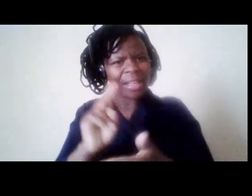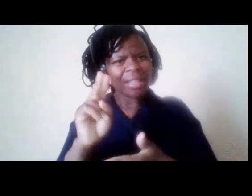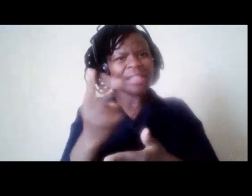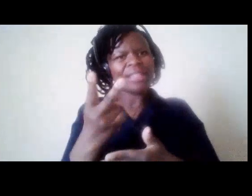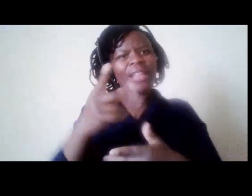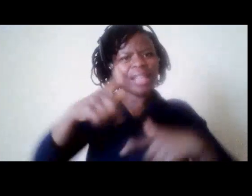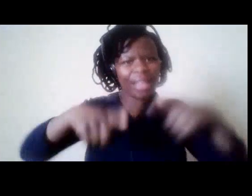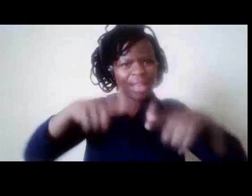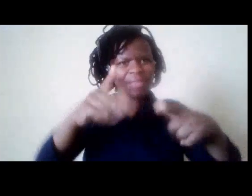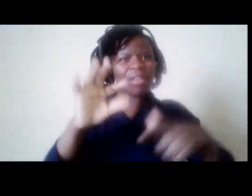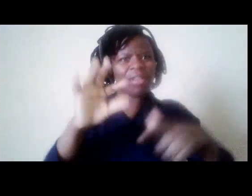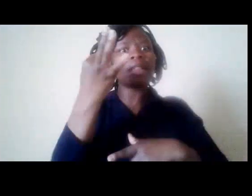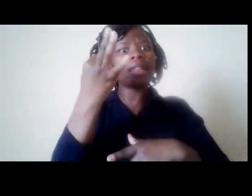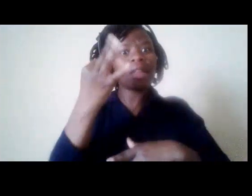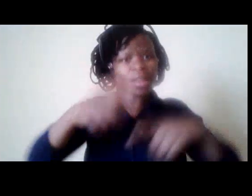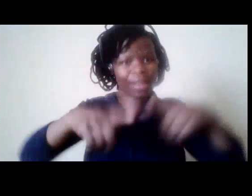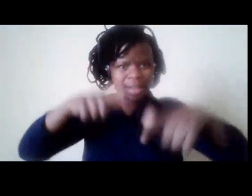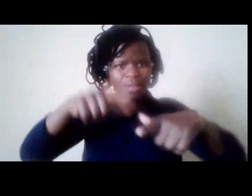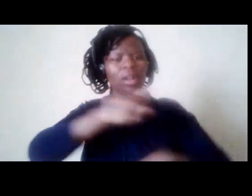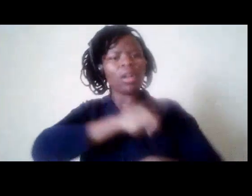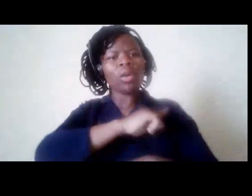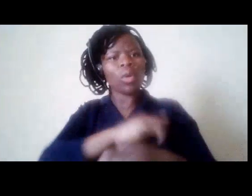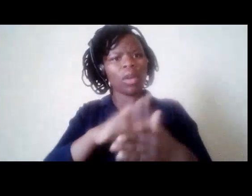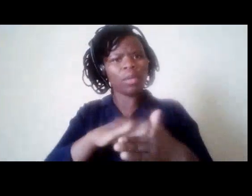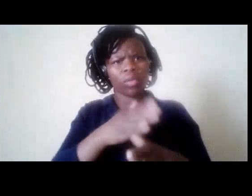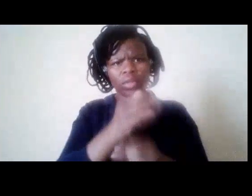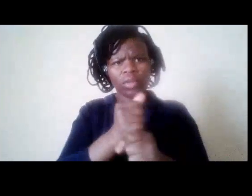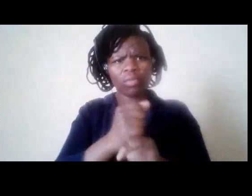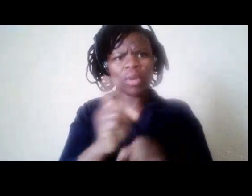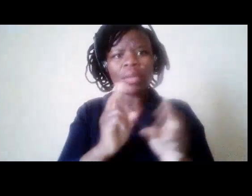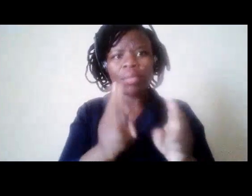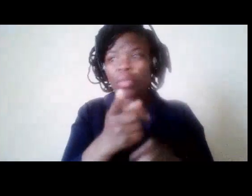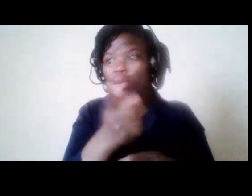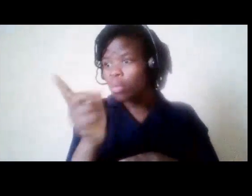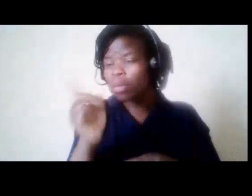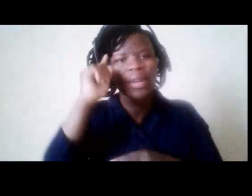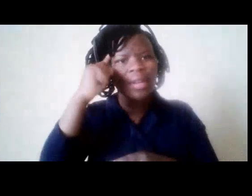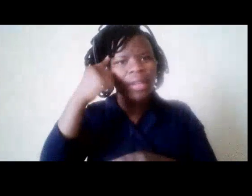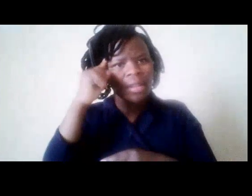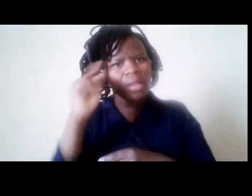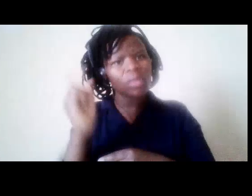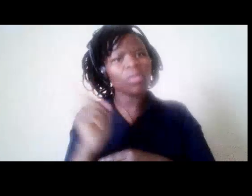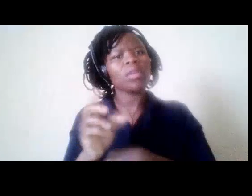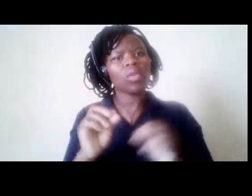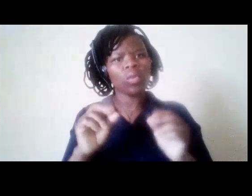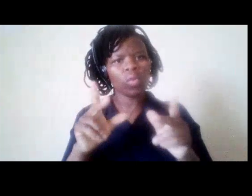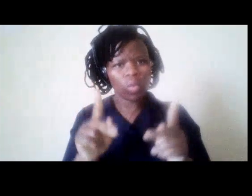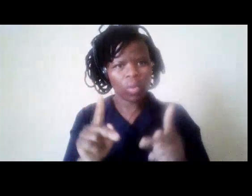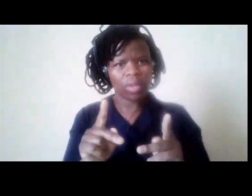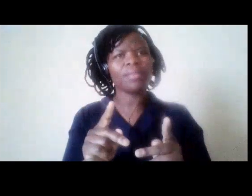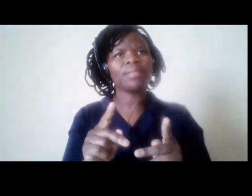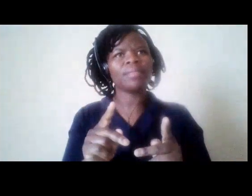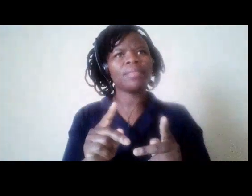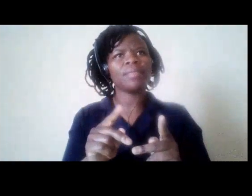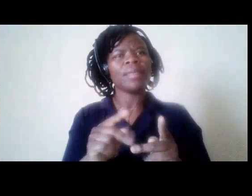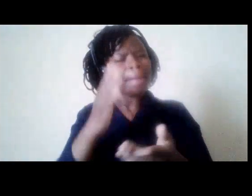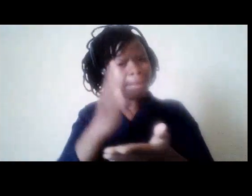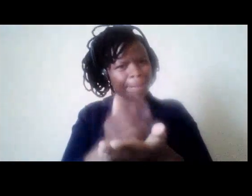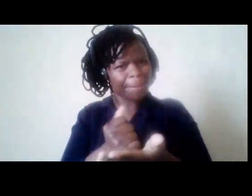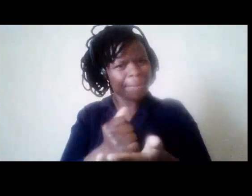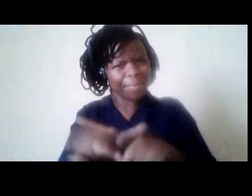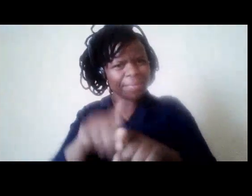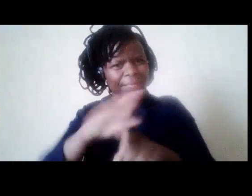third level. Because what I'm finding is that those people who think who only stop at disability as diversity